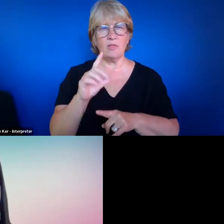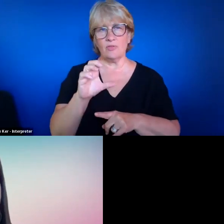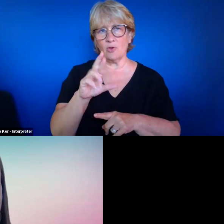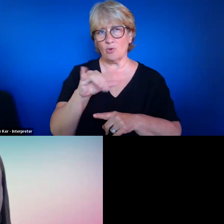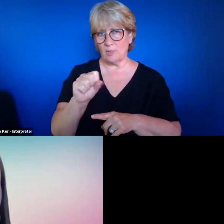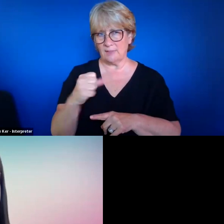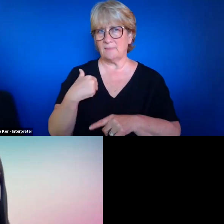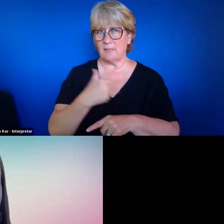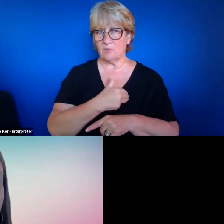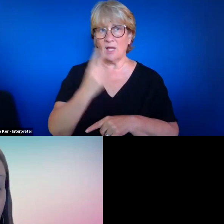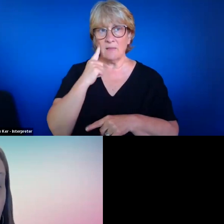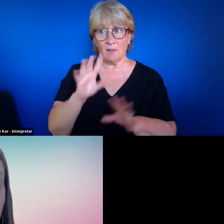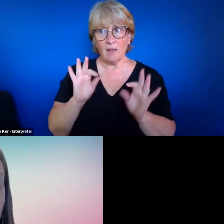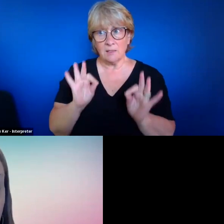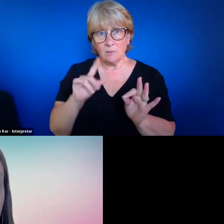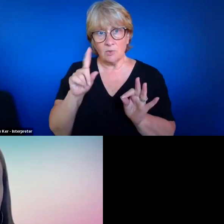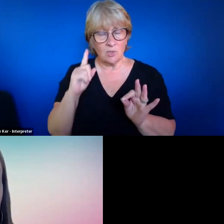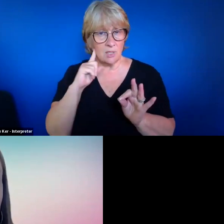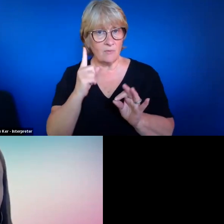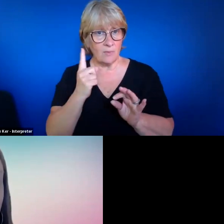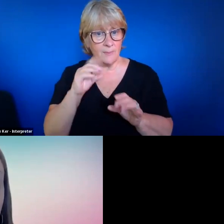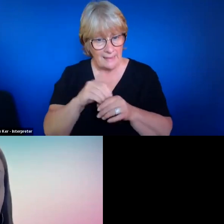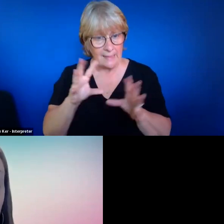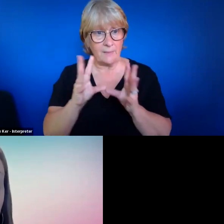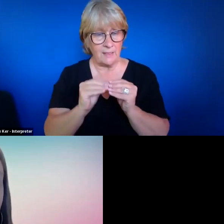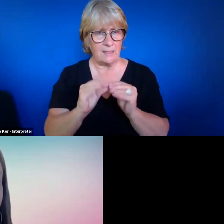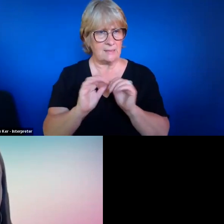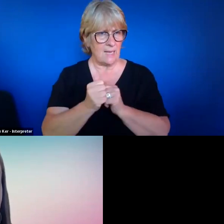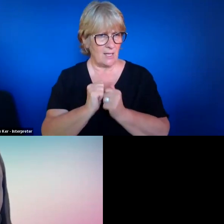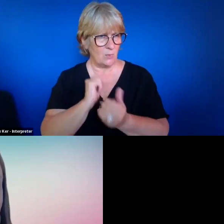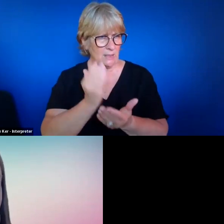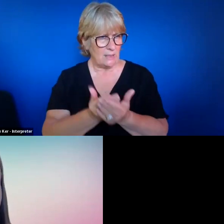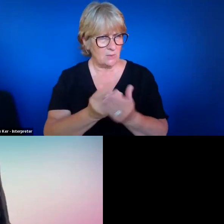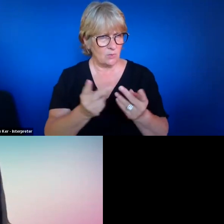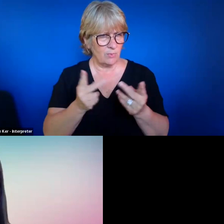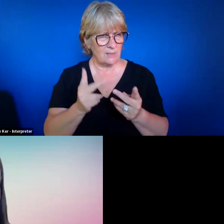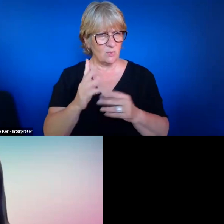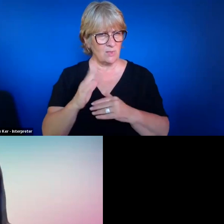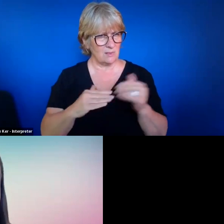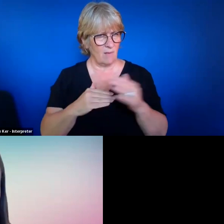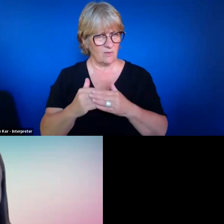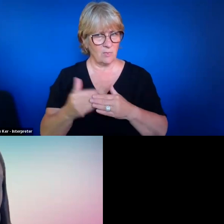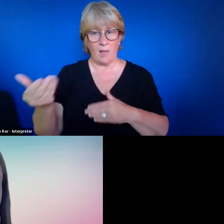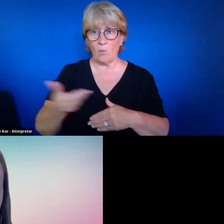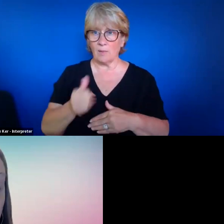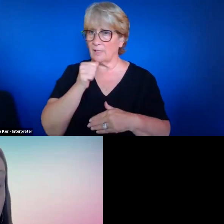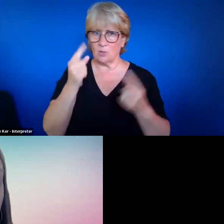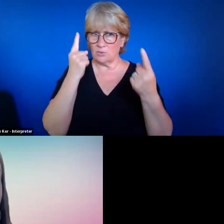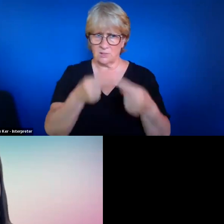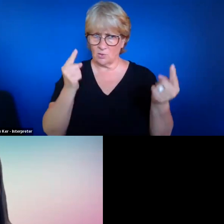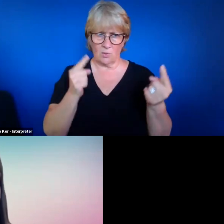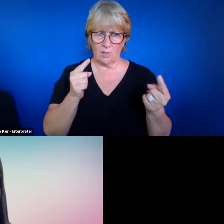I do think ideally we should hear from them in the meetings, and how do we get to a place where that's comfortable? I mean, I don't disagree with Bipasha,